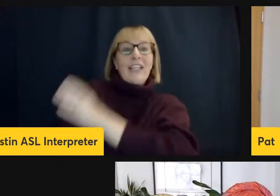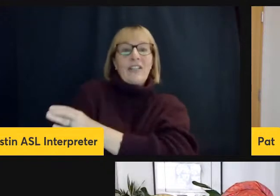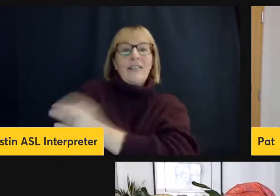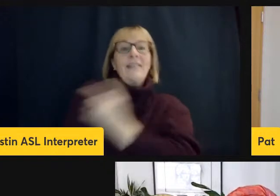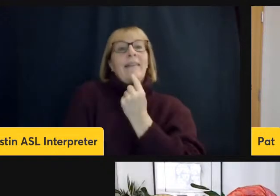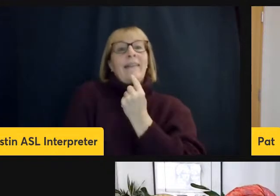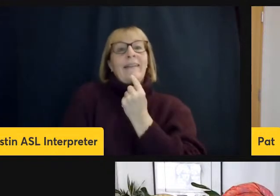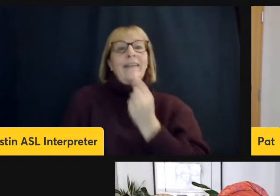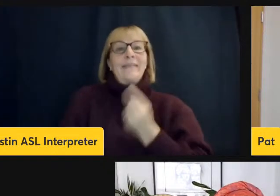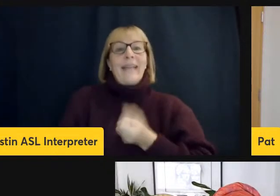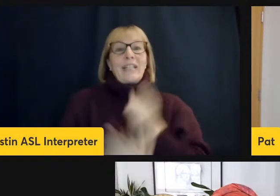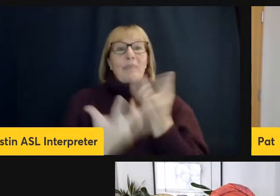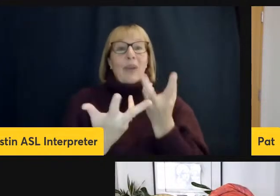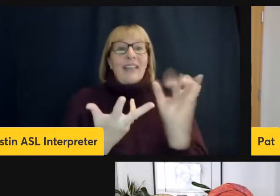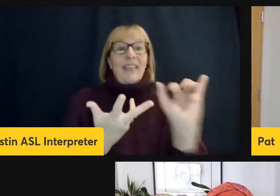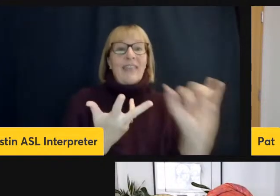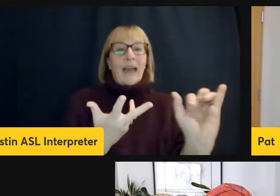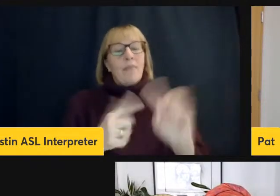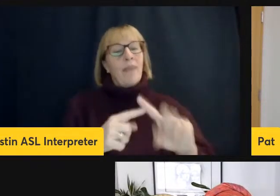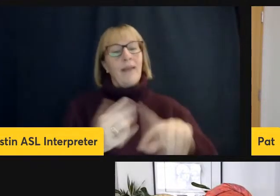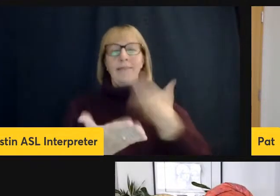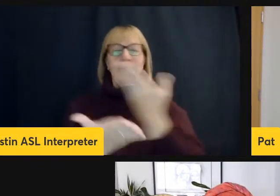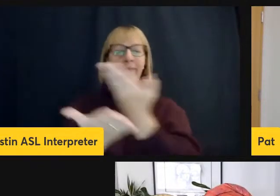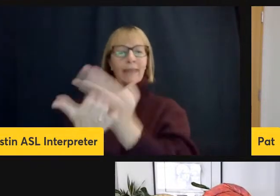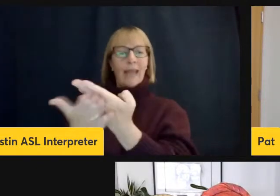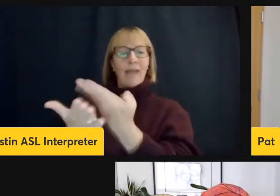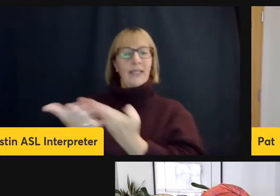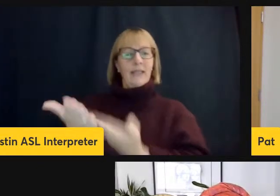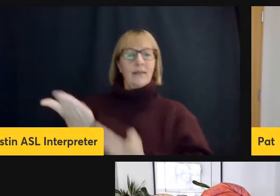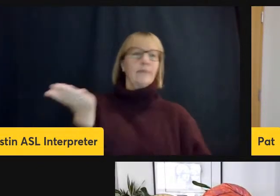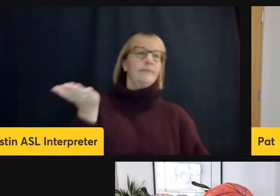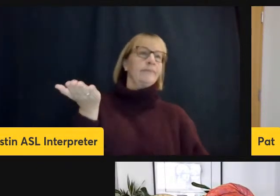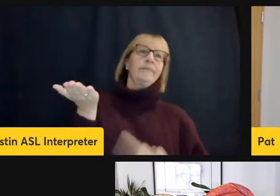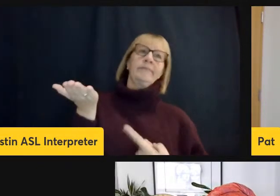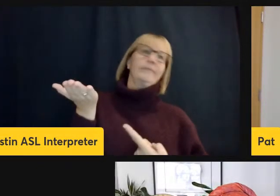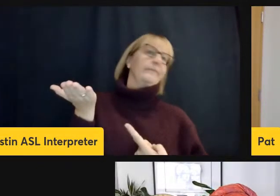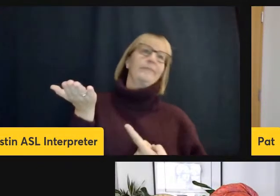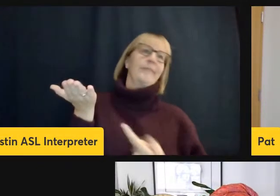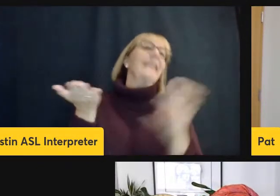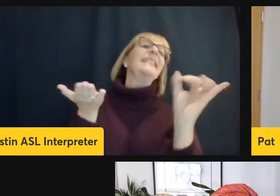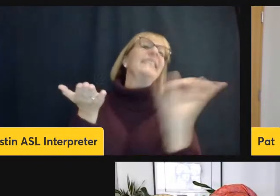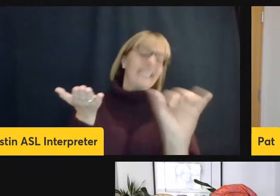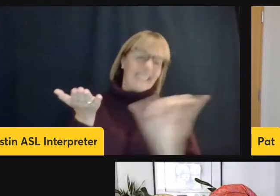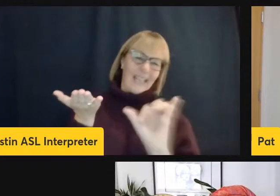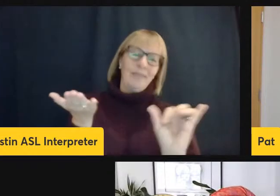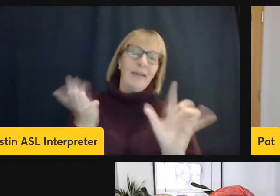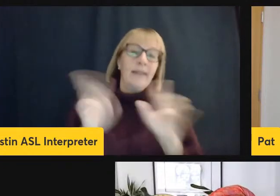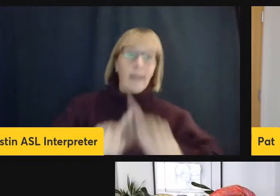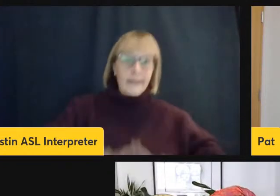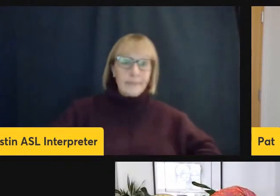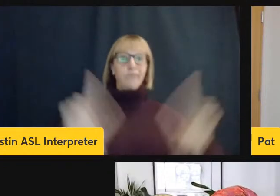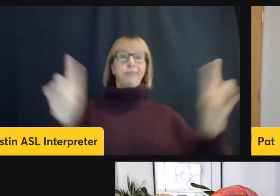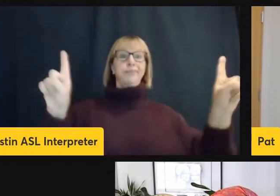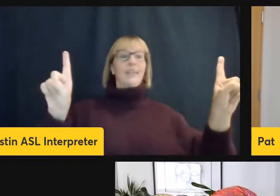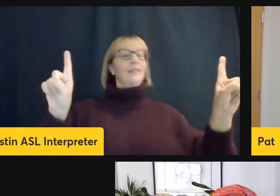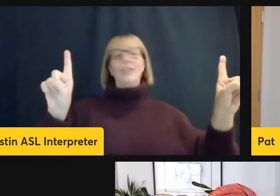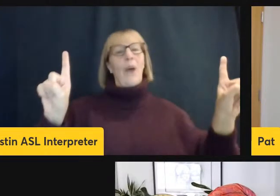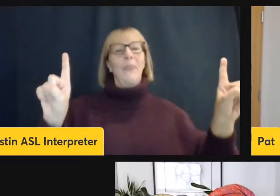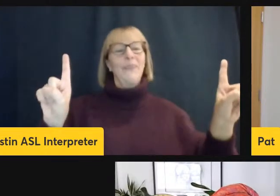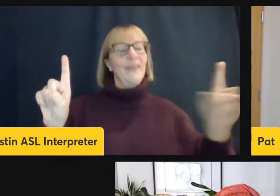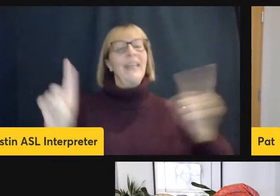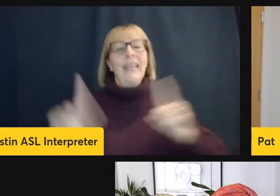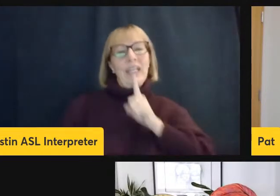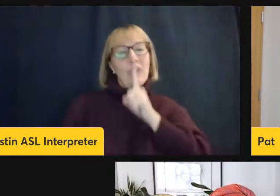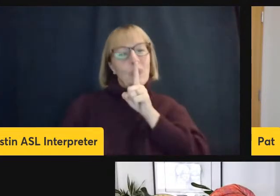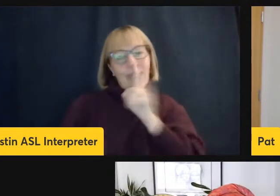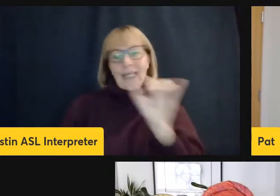and unfortunately, the evidence doesn't show us that it's vastly that different. And as you mentioned earlier, some folks have